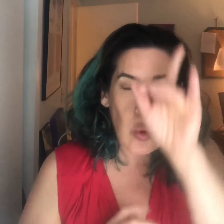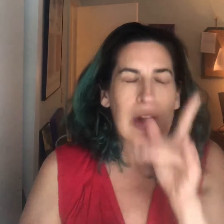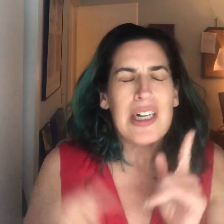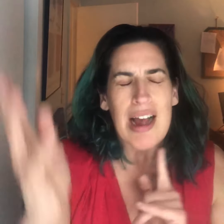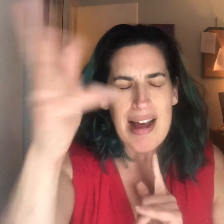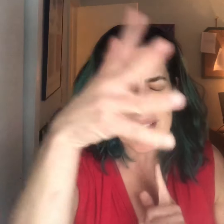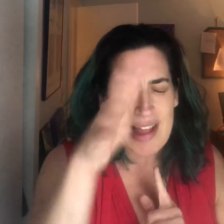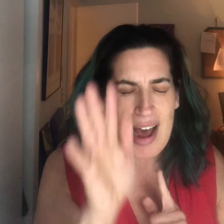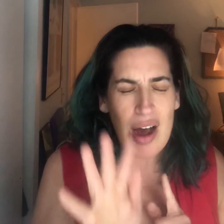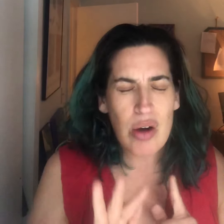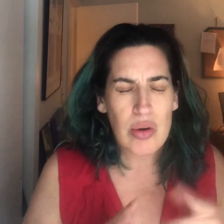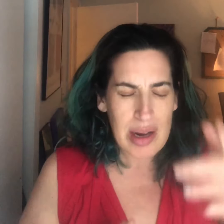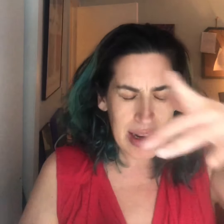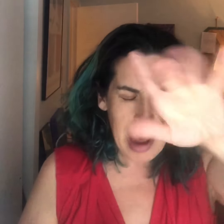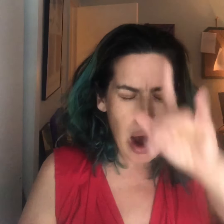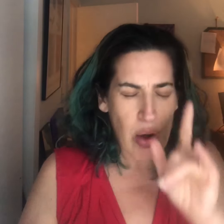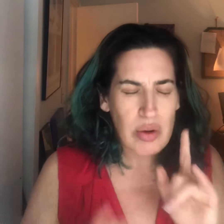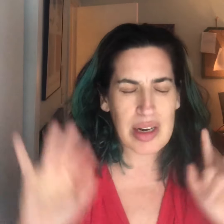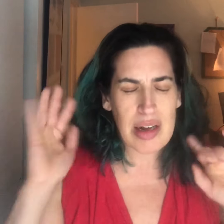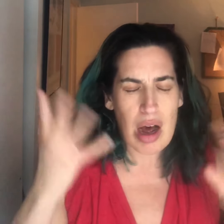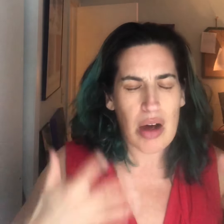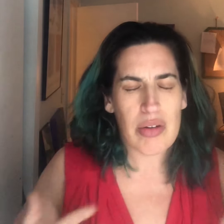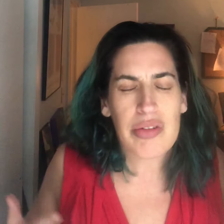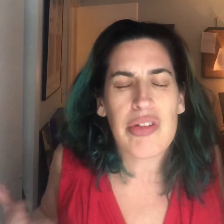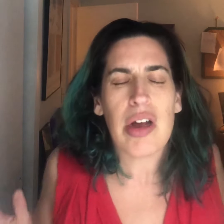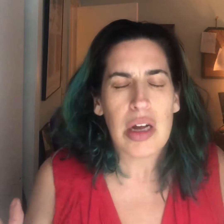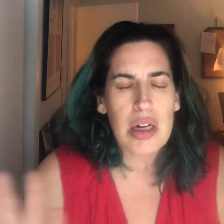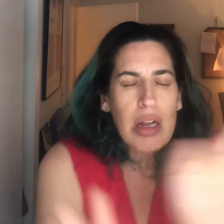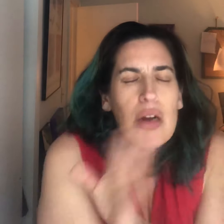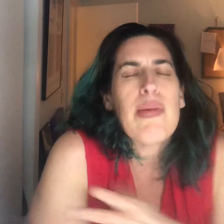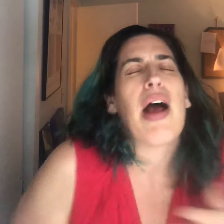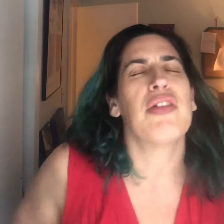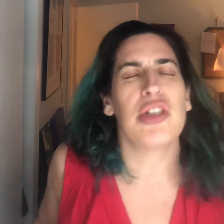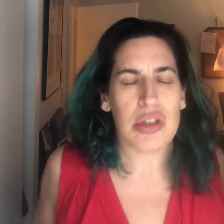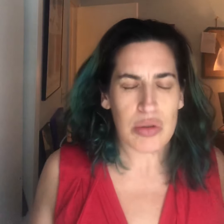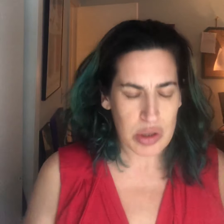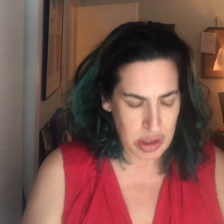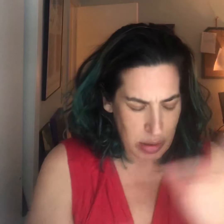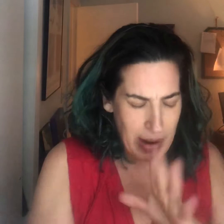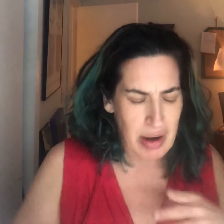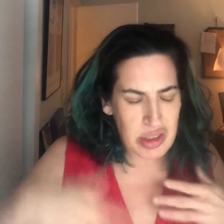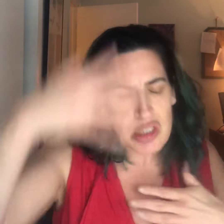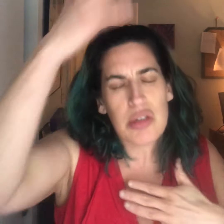Allow, allow the love around you to surround you.